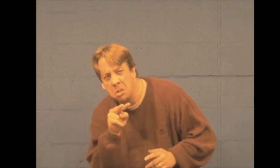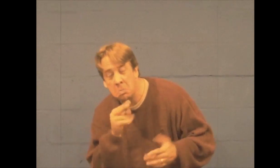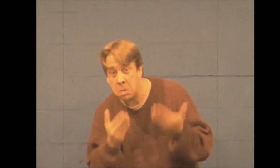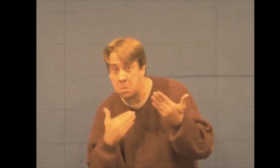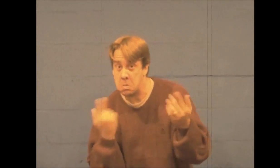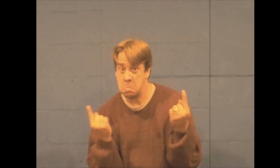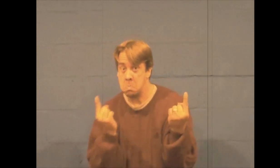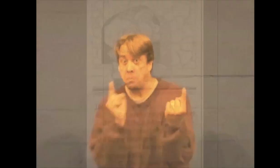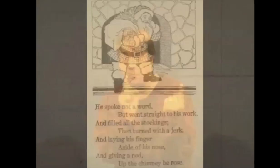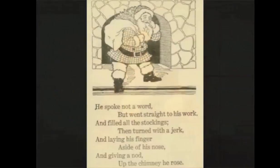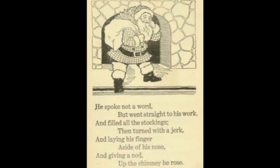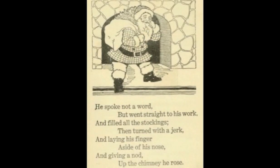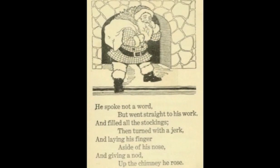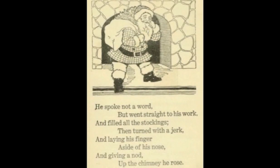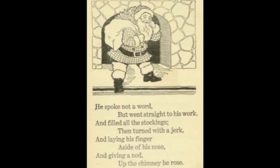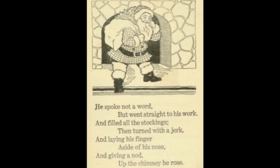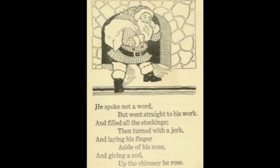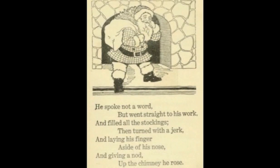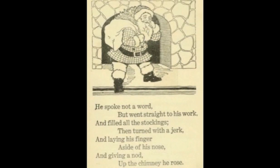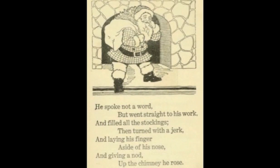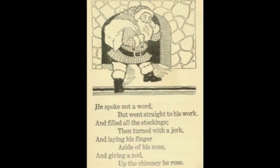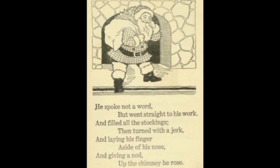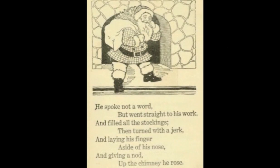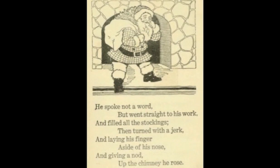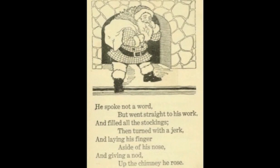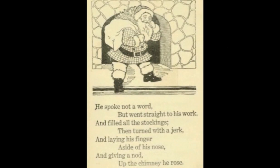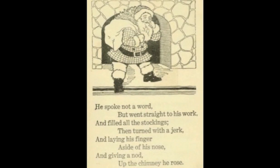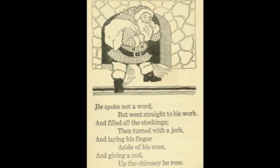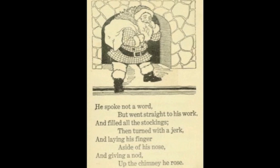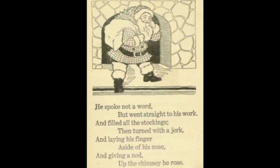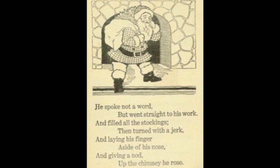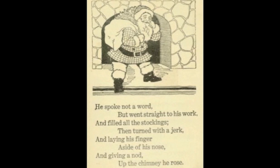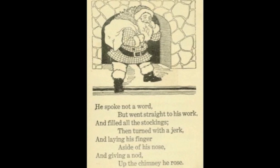and after seeing all this odd behavior, I decided to go up to him.